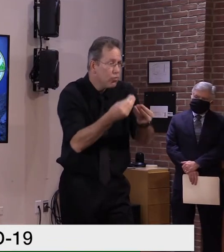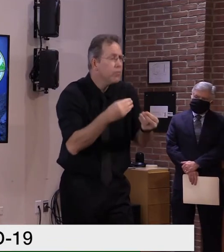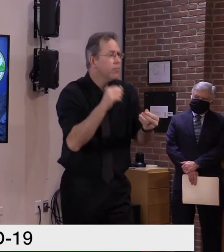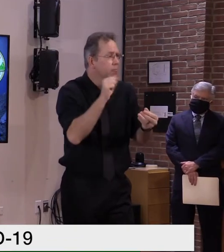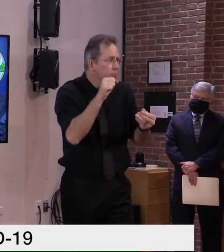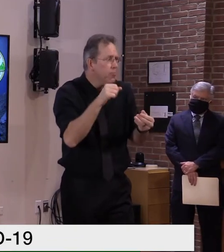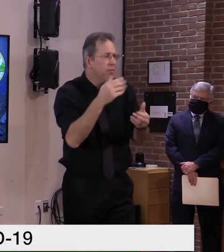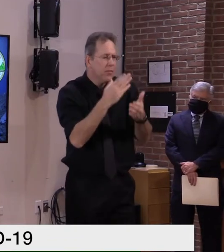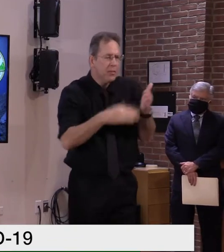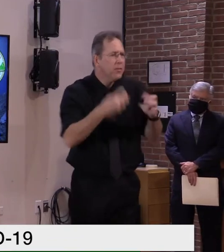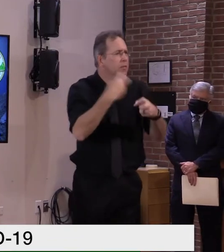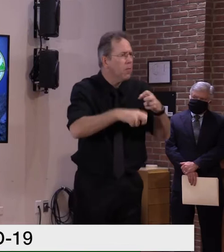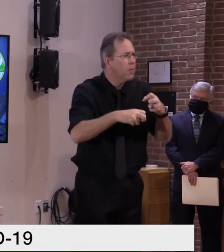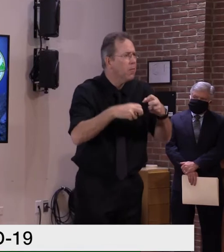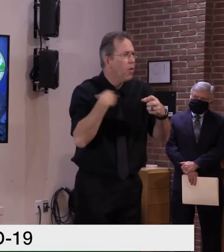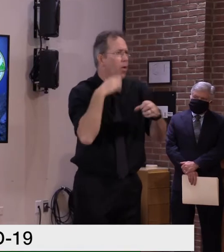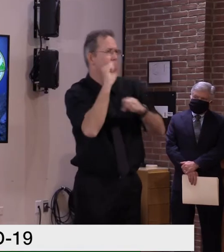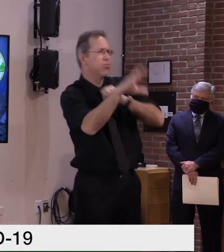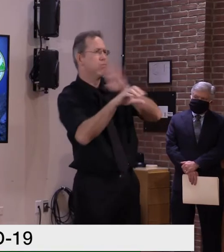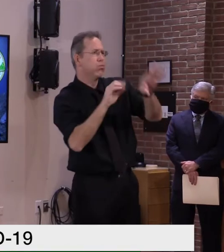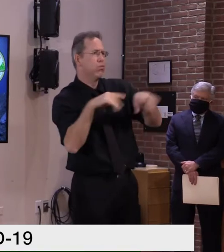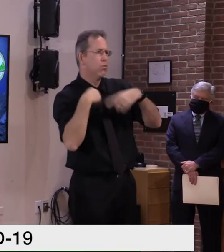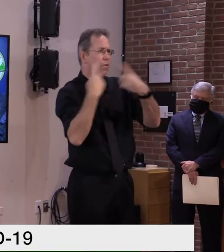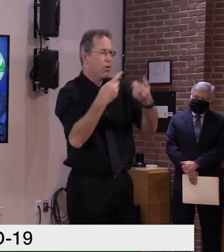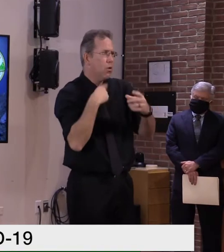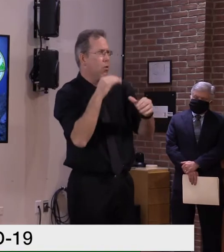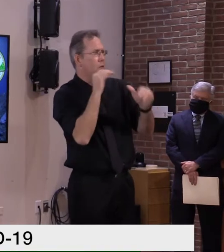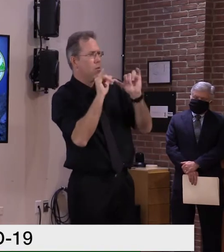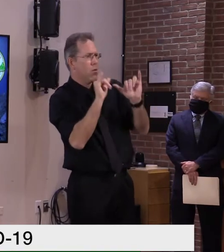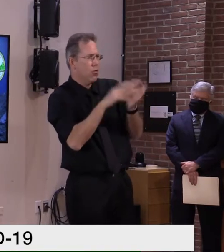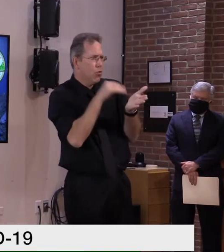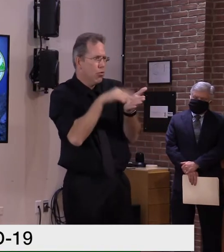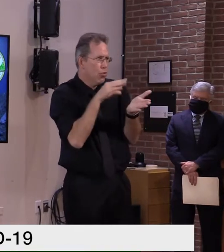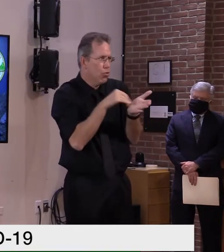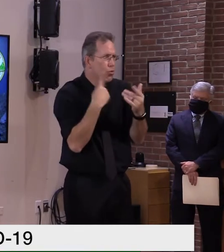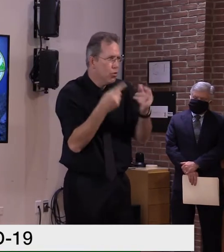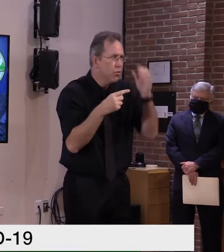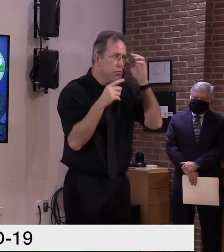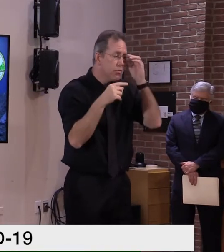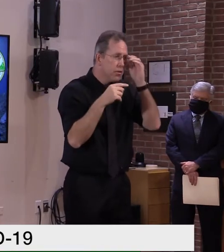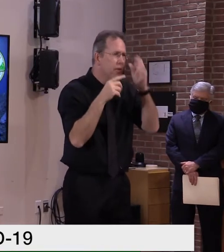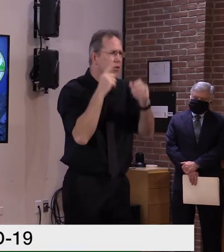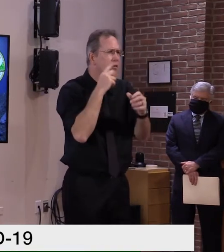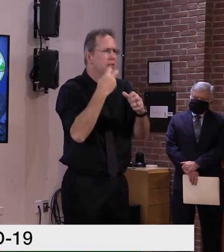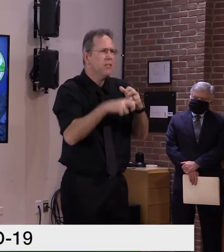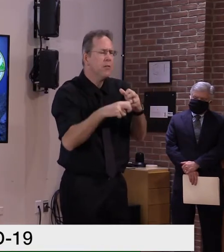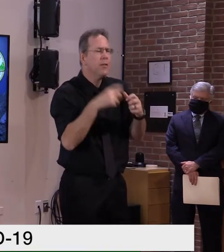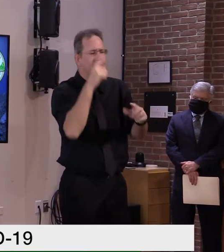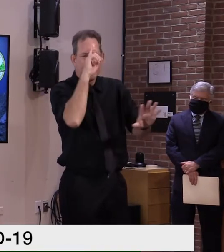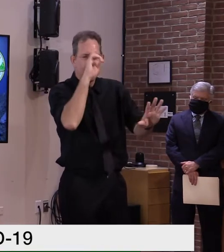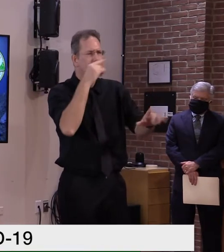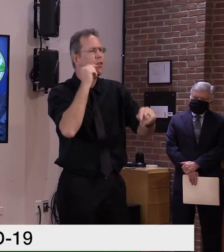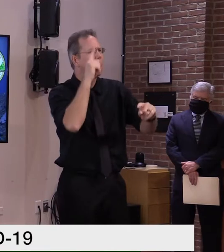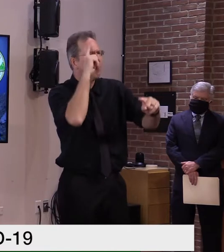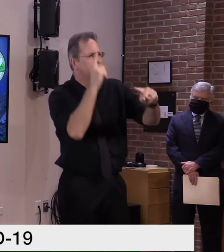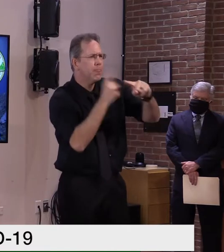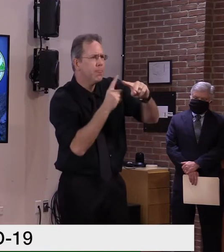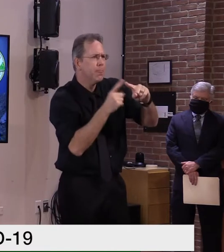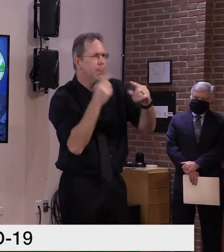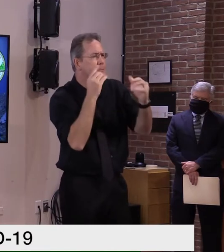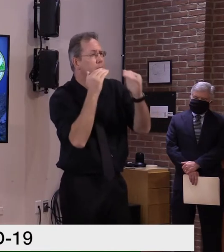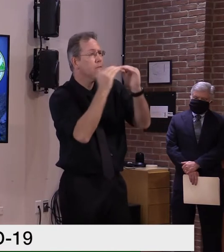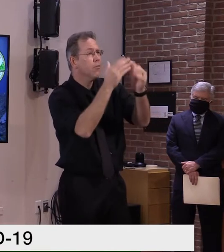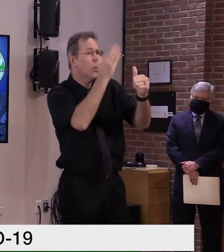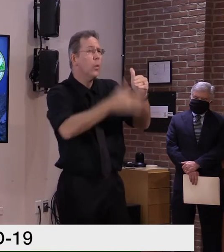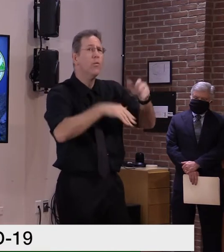March, there is reason to be optimistic, and there is reason to see light at the end of the tunnel.